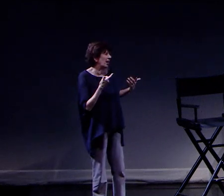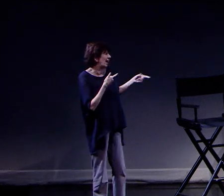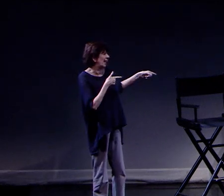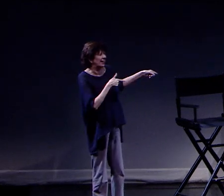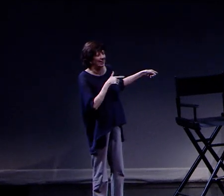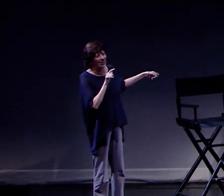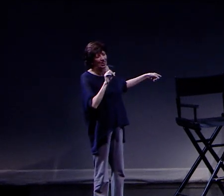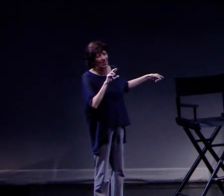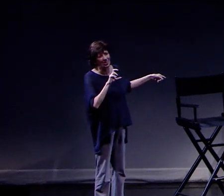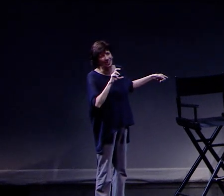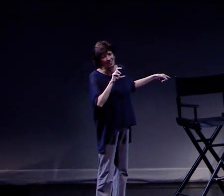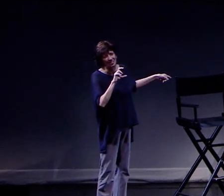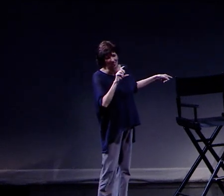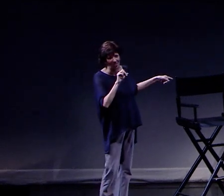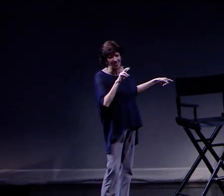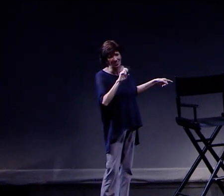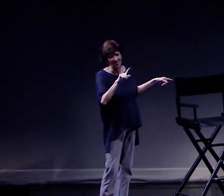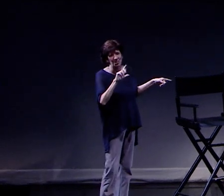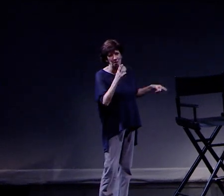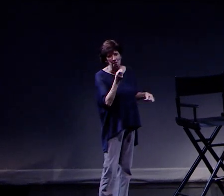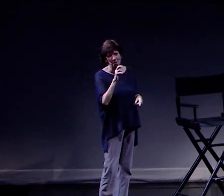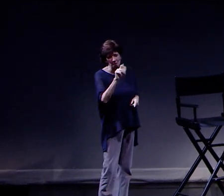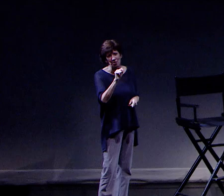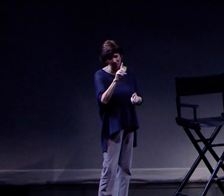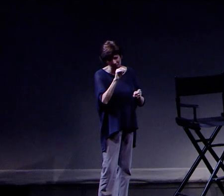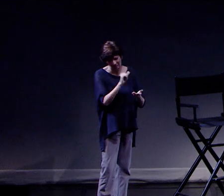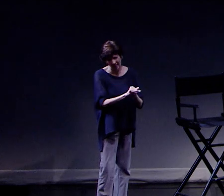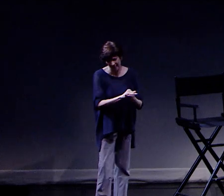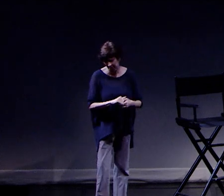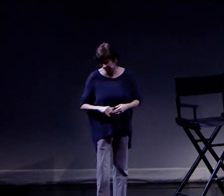that. All right. Thank you.